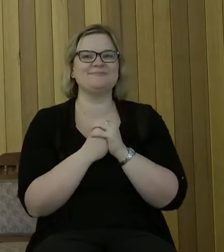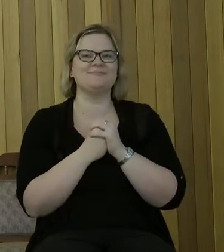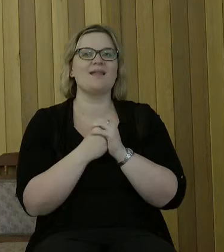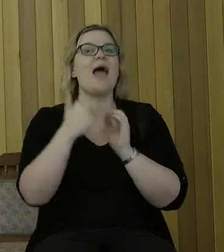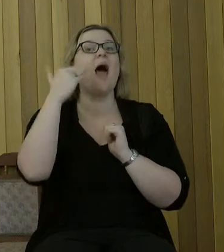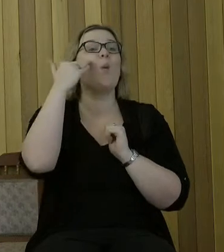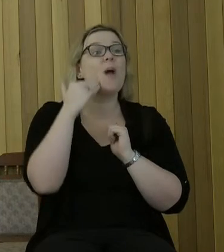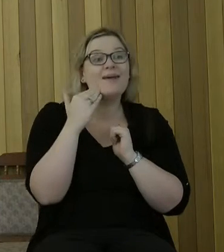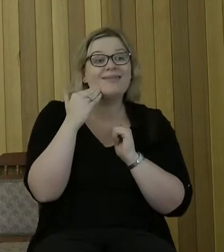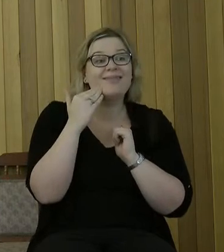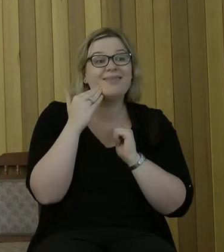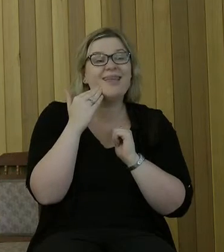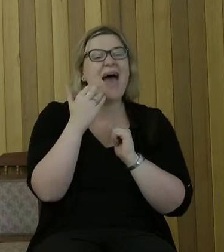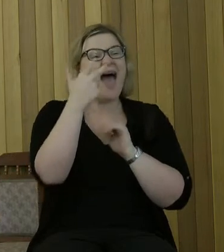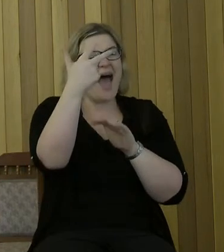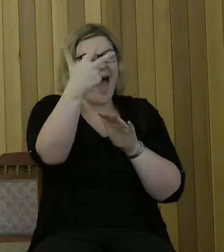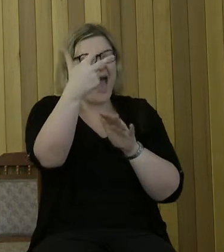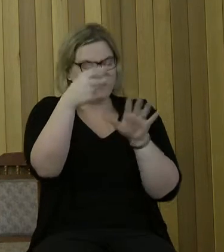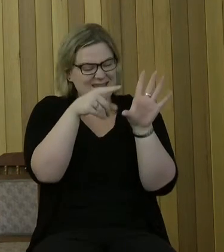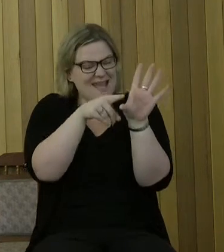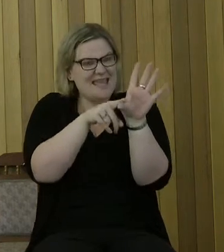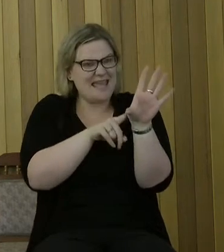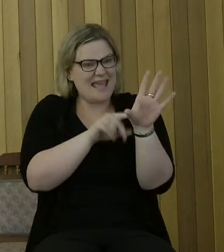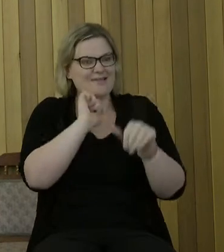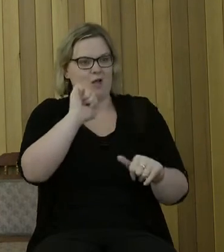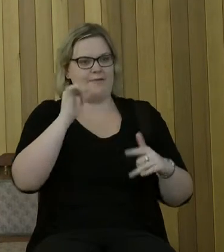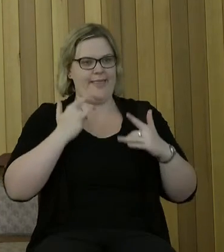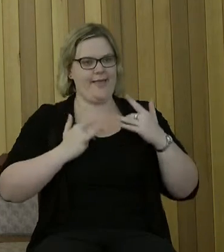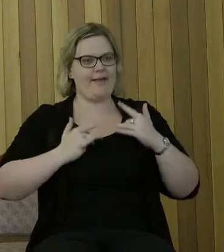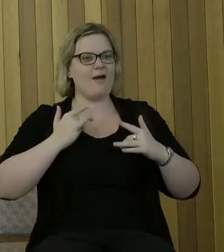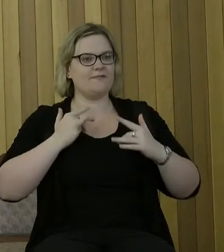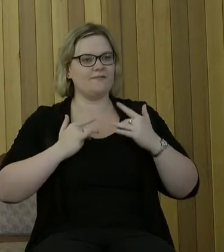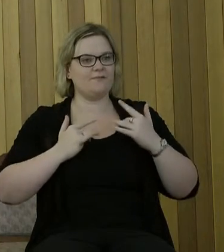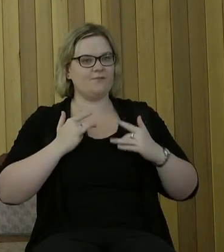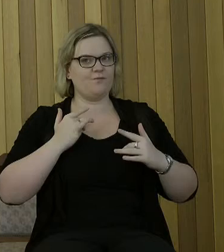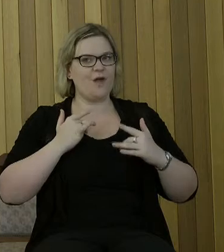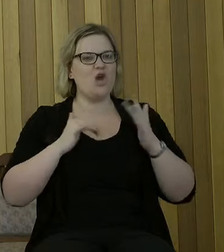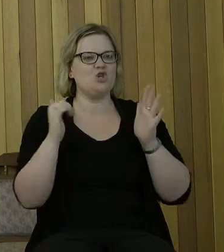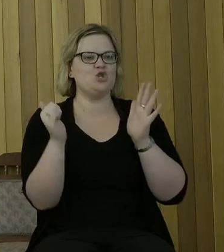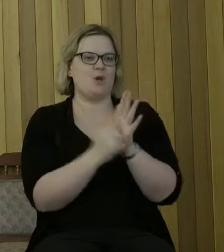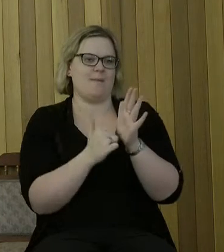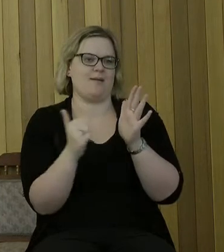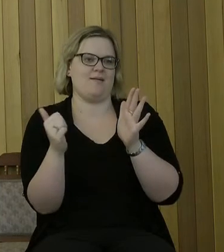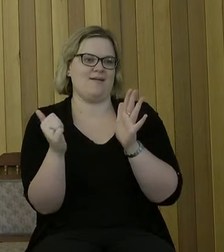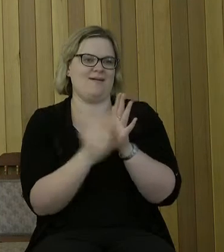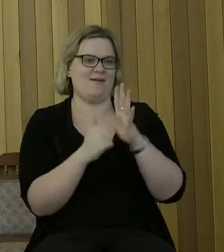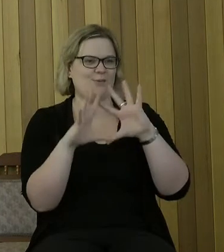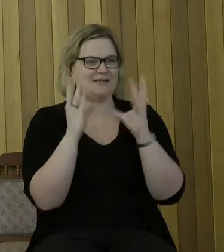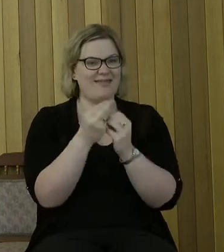And women spend 8 years of their life shopping.